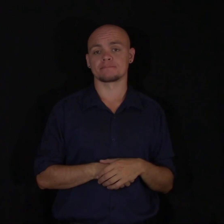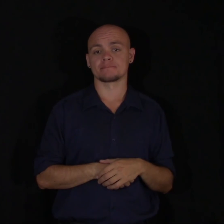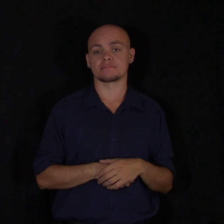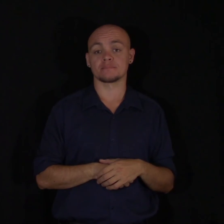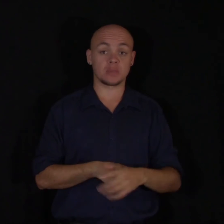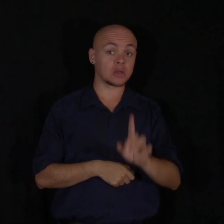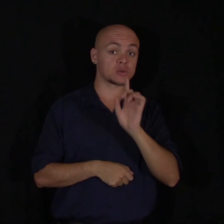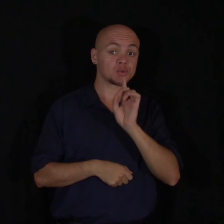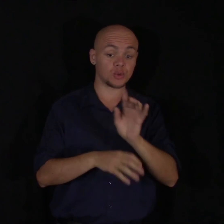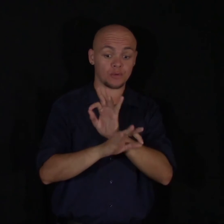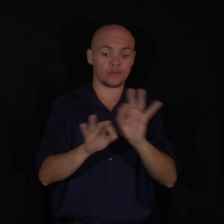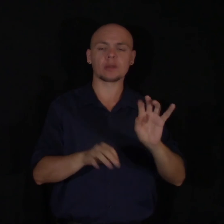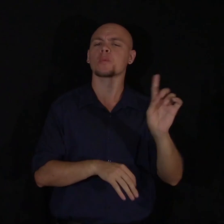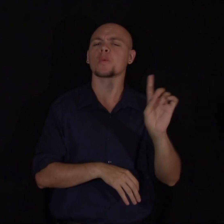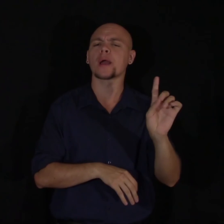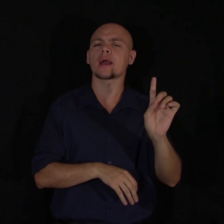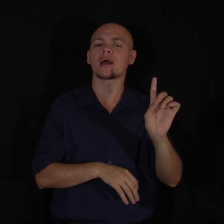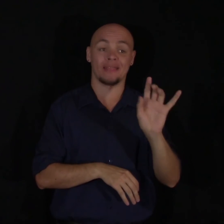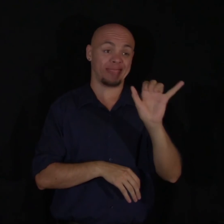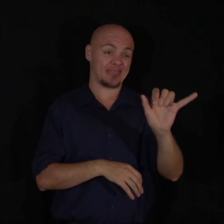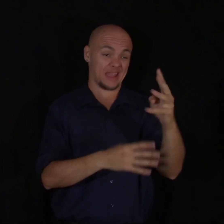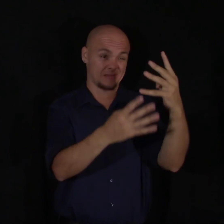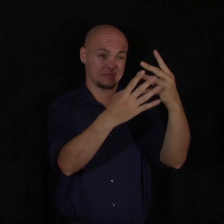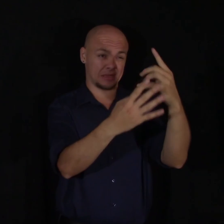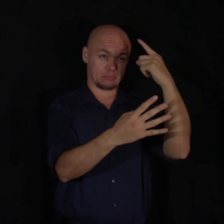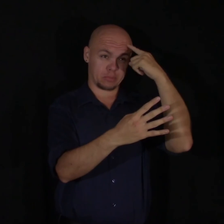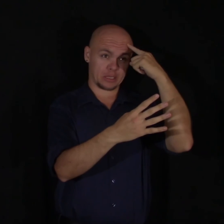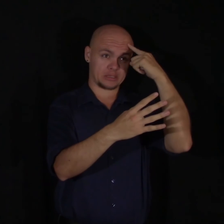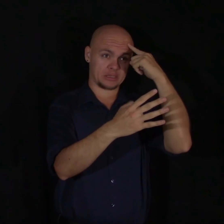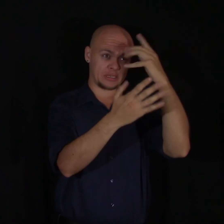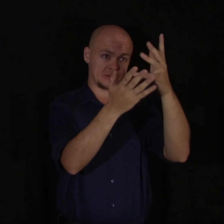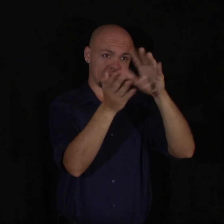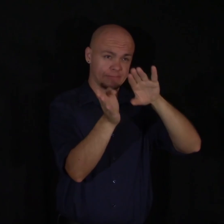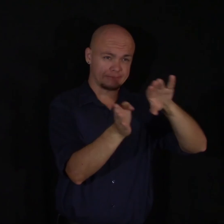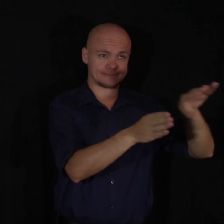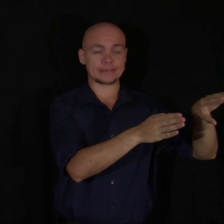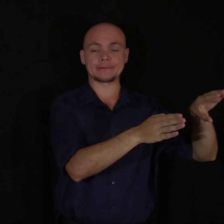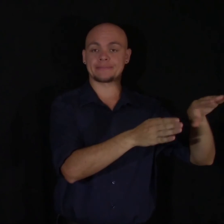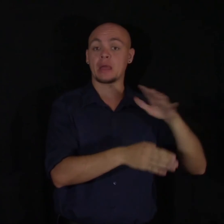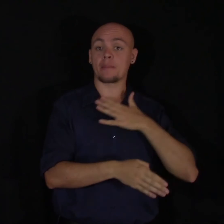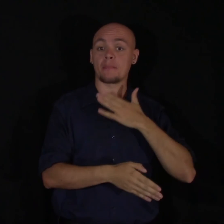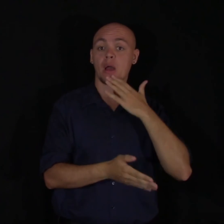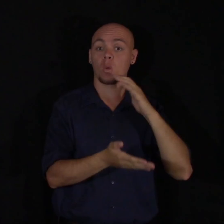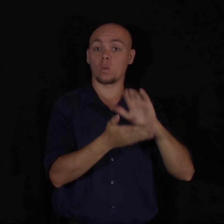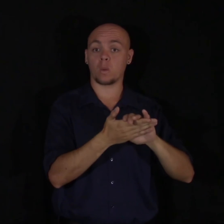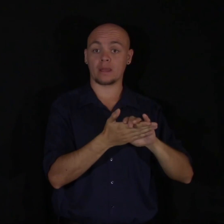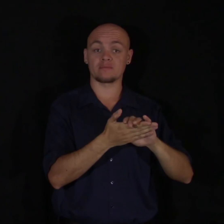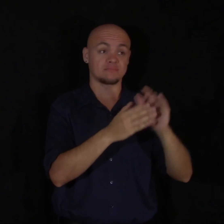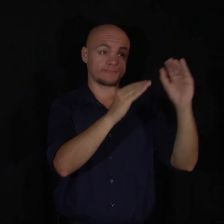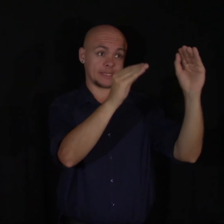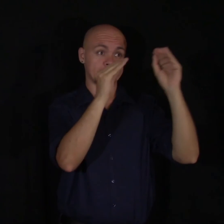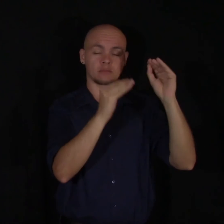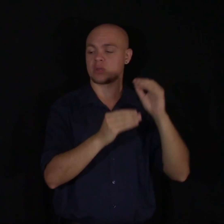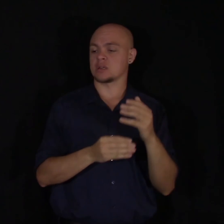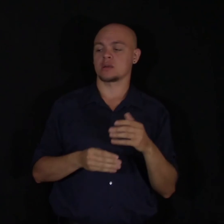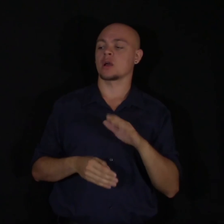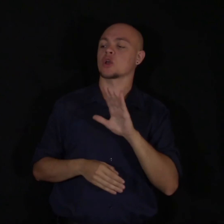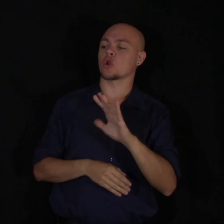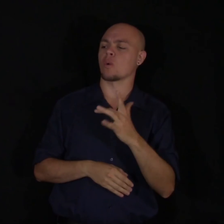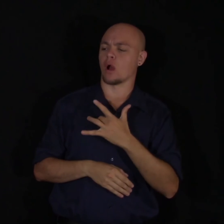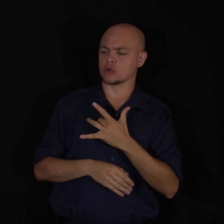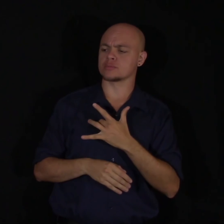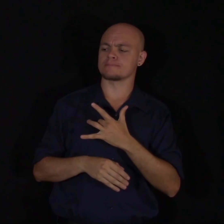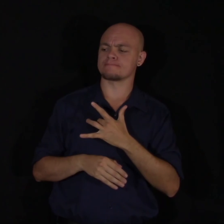True freedom is dropping down out of that mind. And what my wife has taught me is drop into your